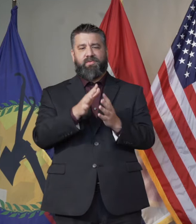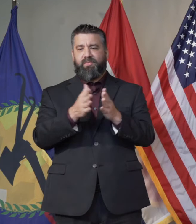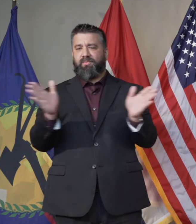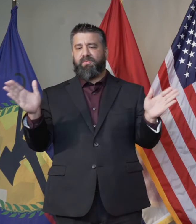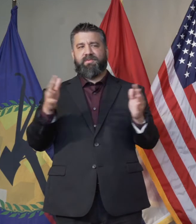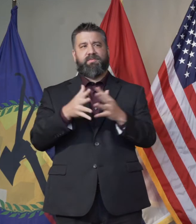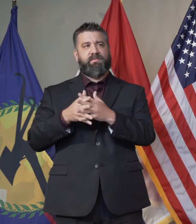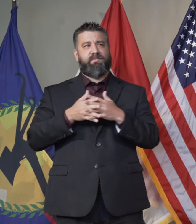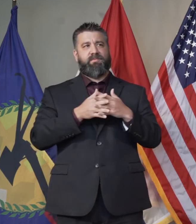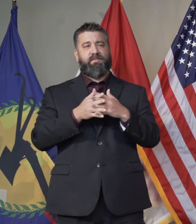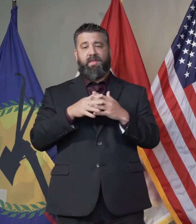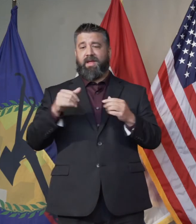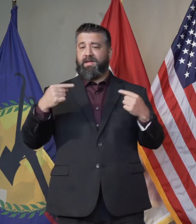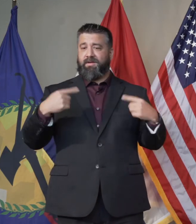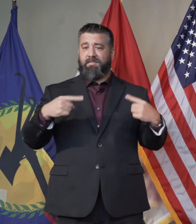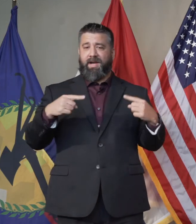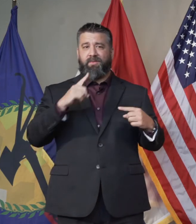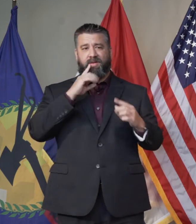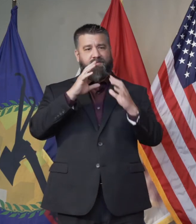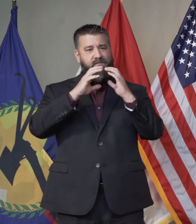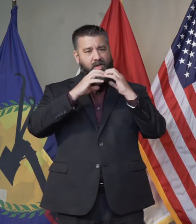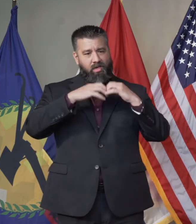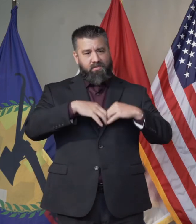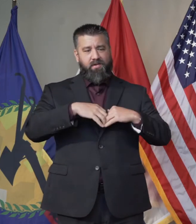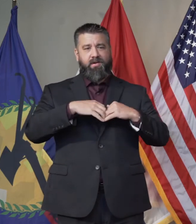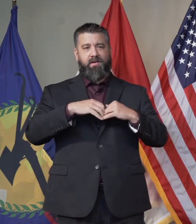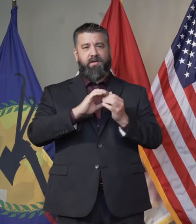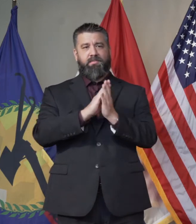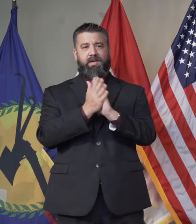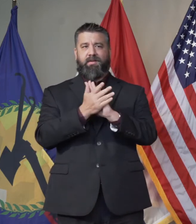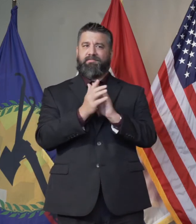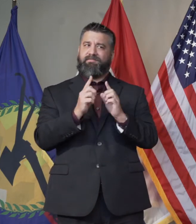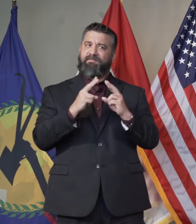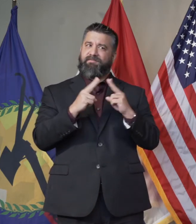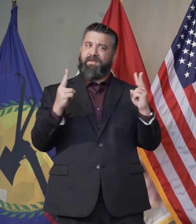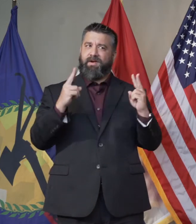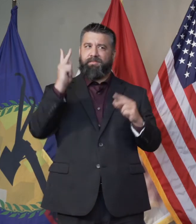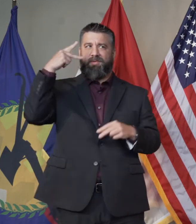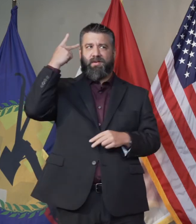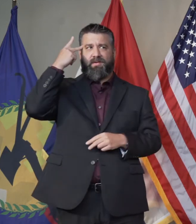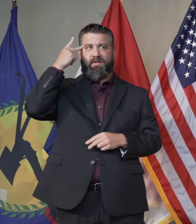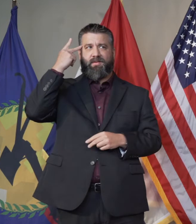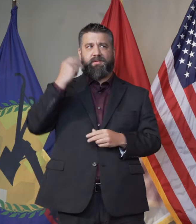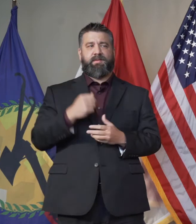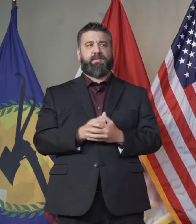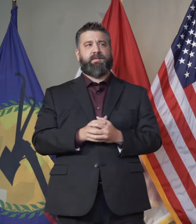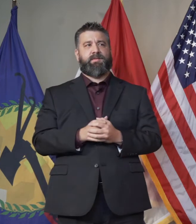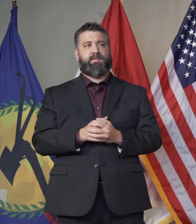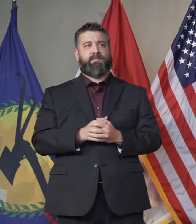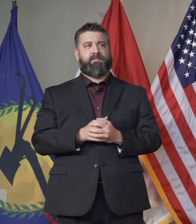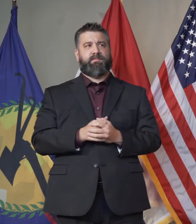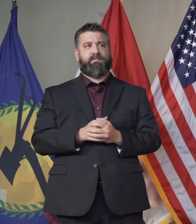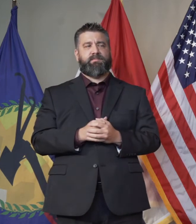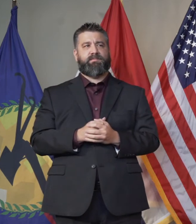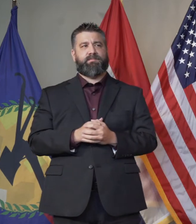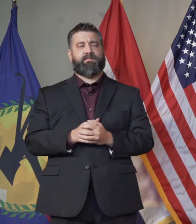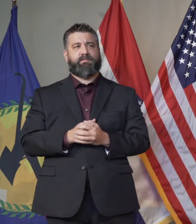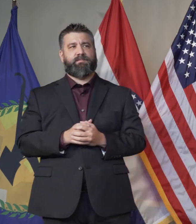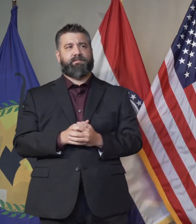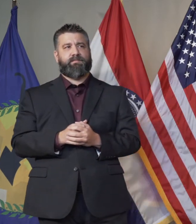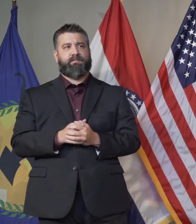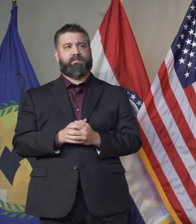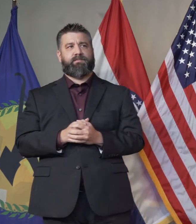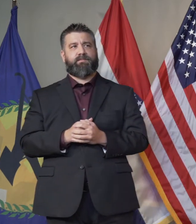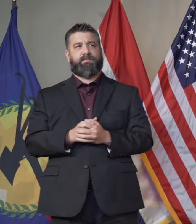really has fallen apart, and it's really become quite political. And changing the direction, changing the way you would